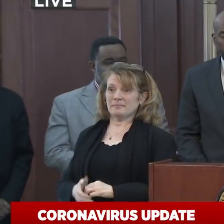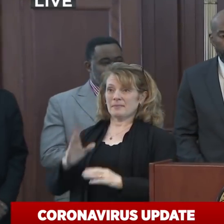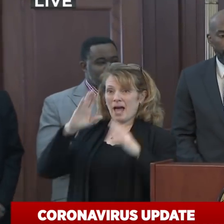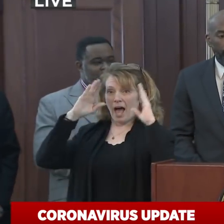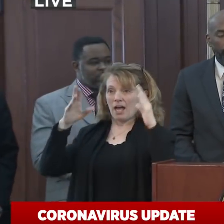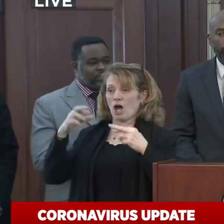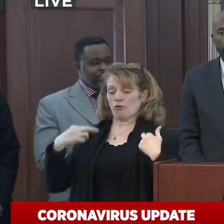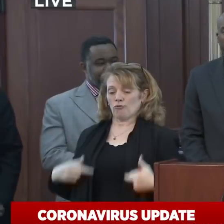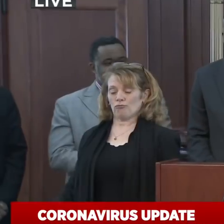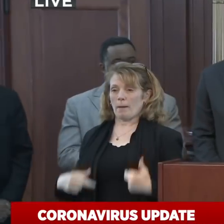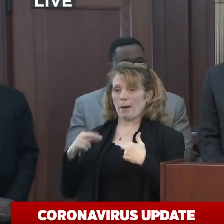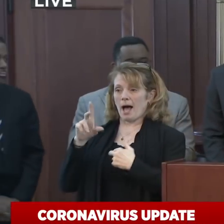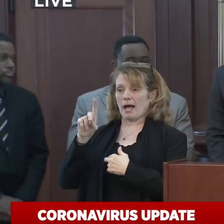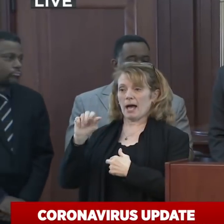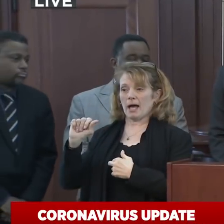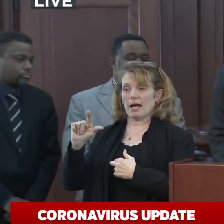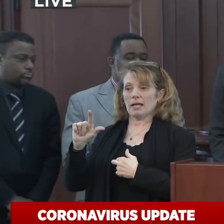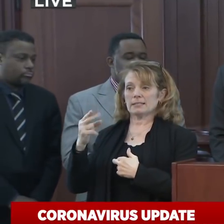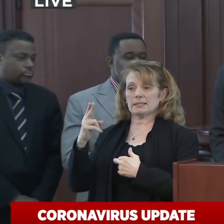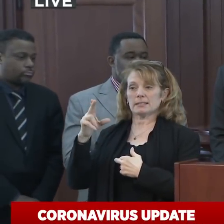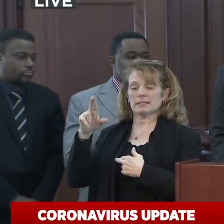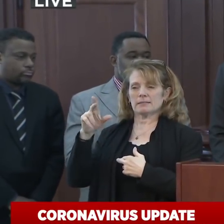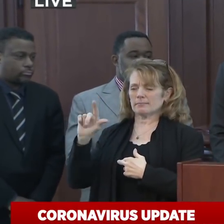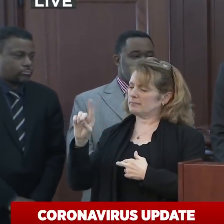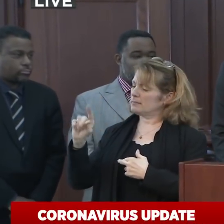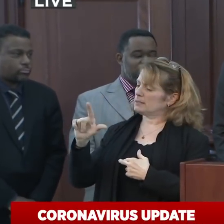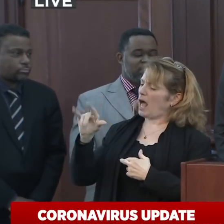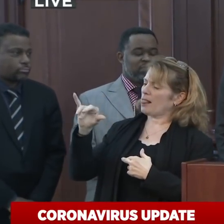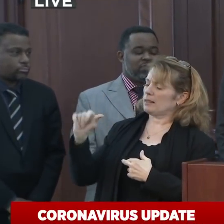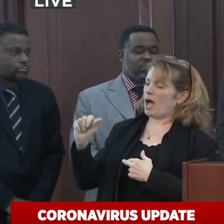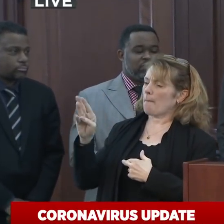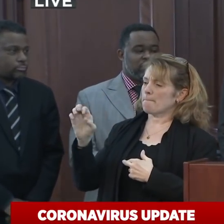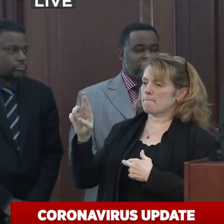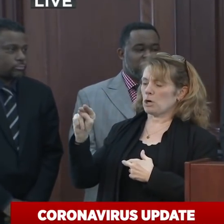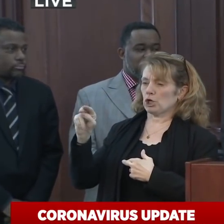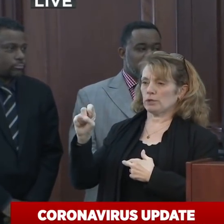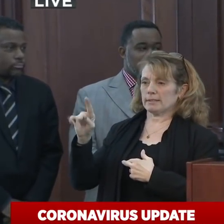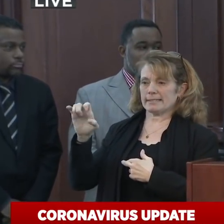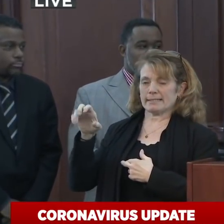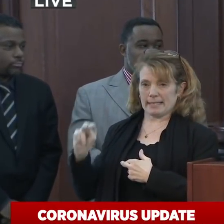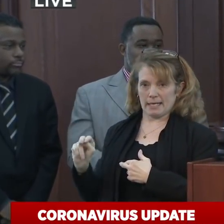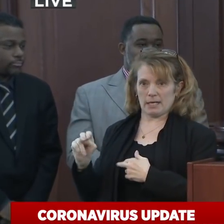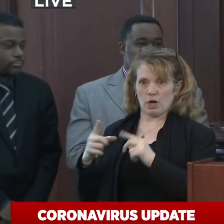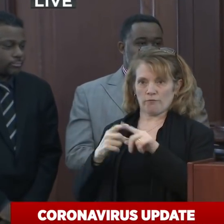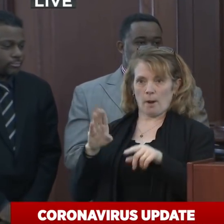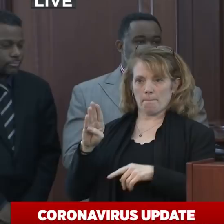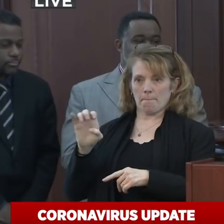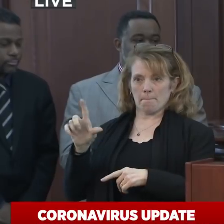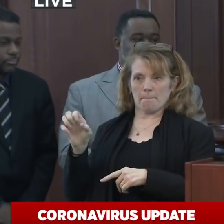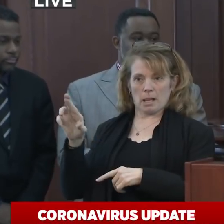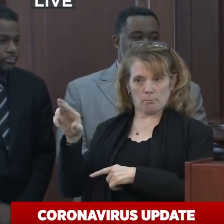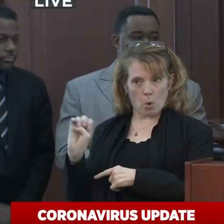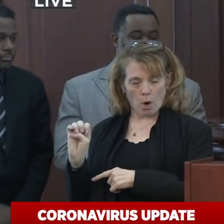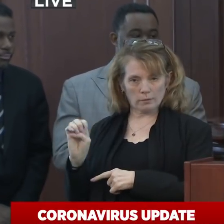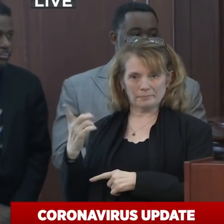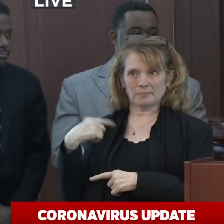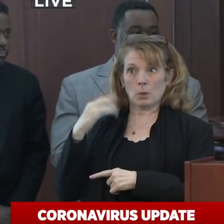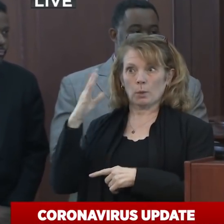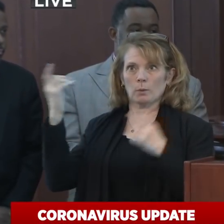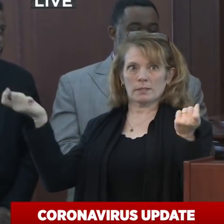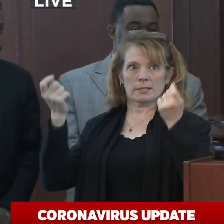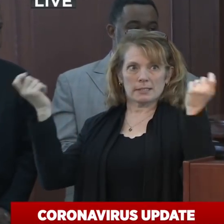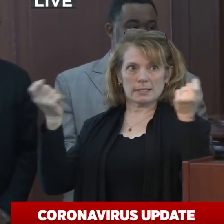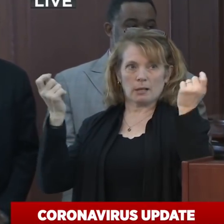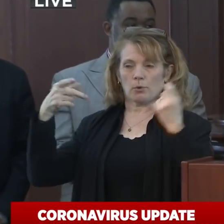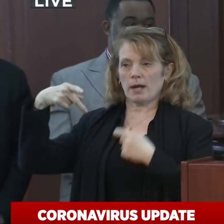Hi, I'm Rabbi Dalia Bernstein from Congregation Beth Or in Belmore, and actually we're right about to celebrate the holiday